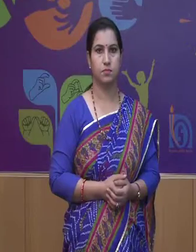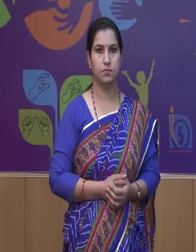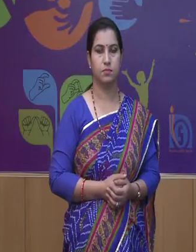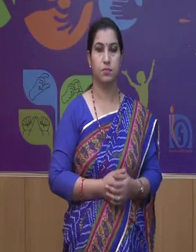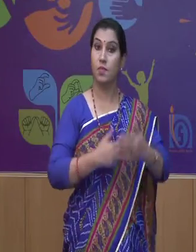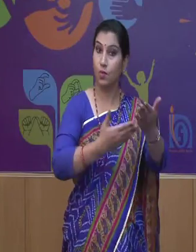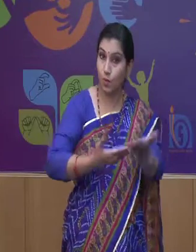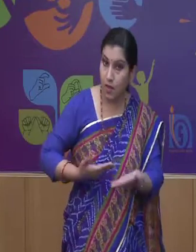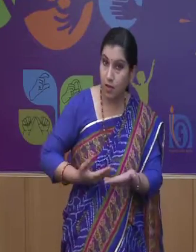Welcome to NIOS.